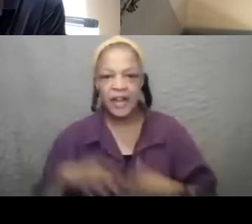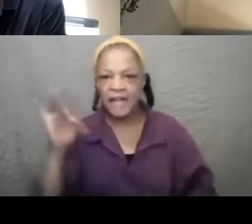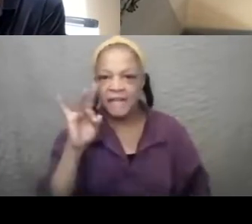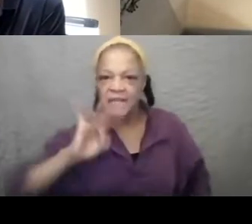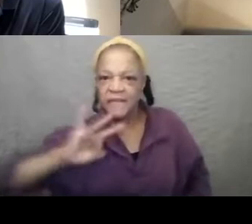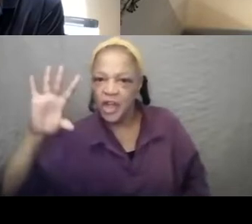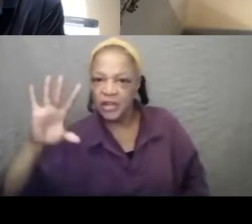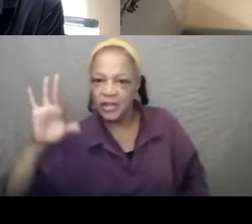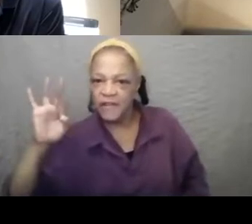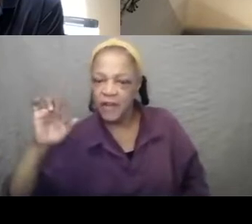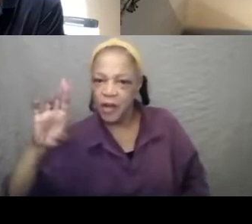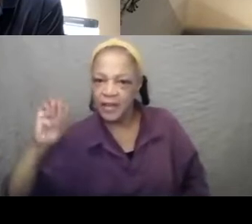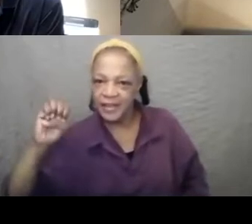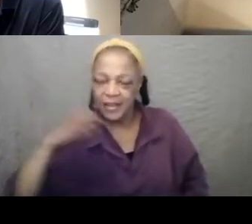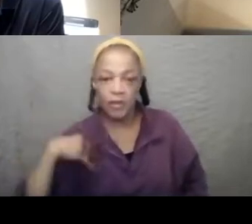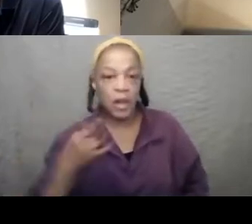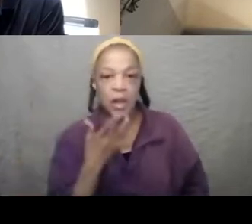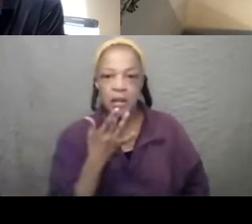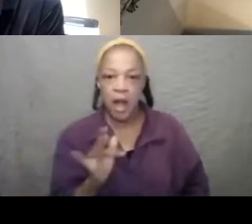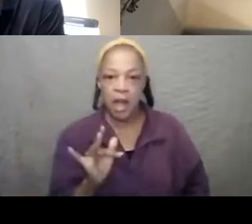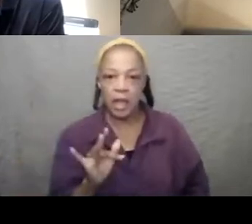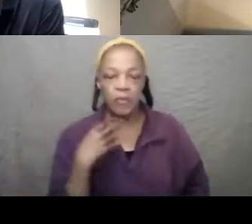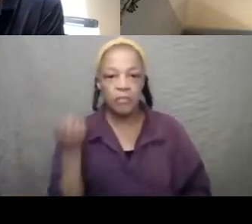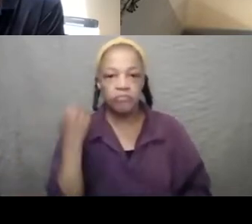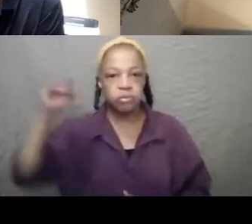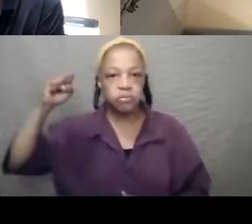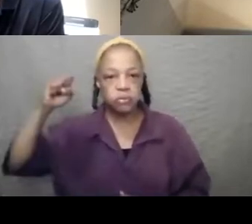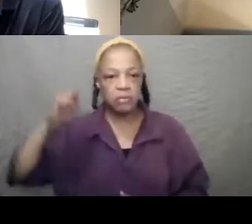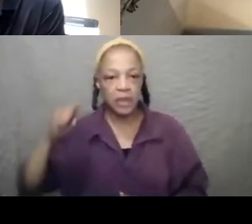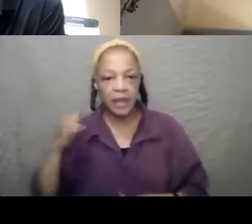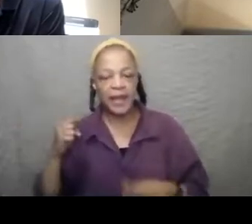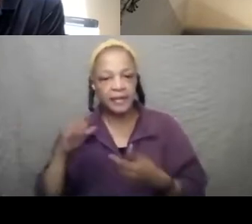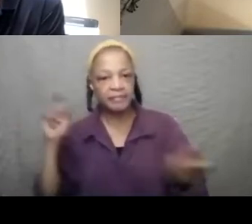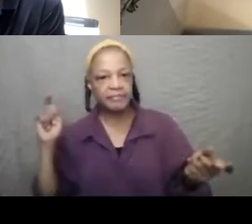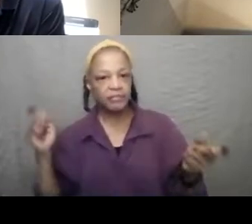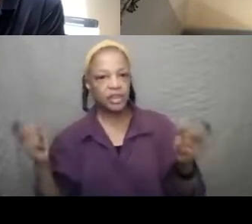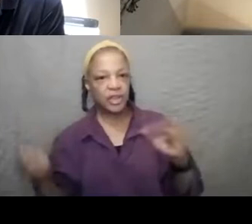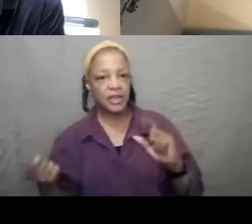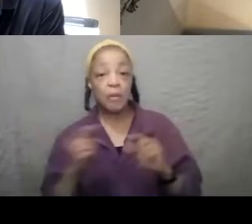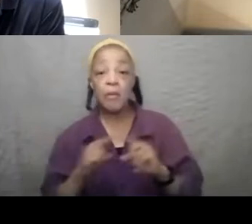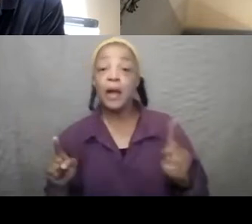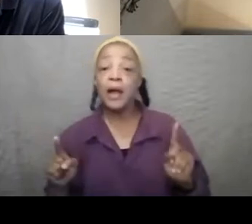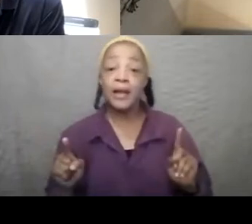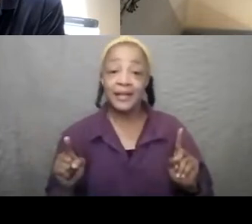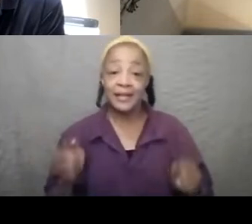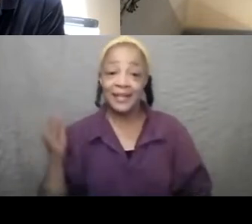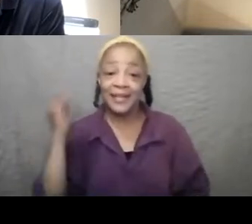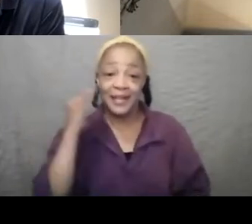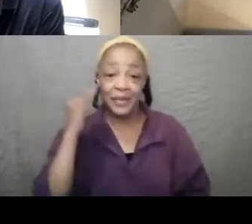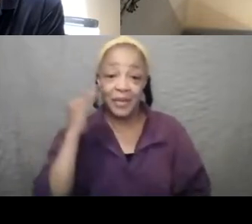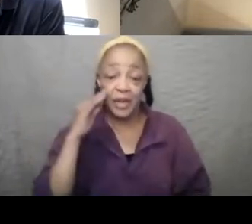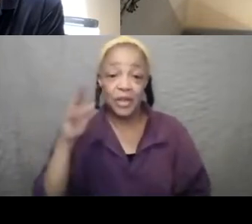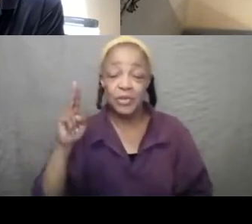We've been lucky to make these movements, but I'm aware that we are, UC Berkeley is one